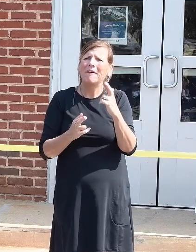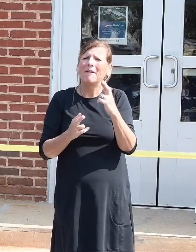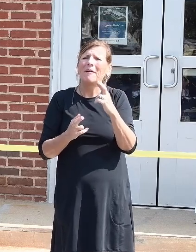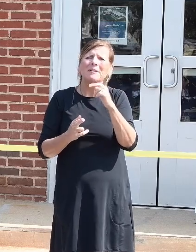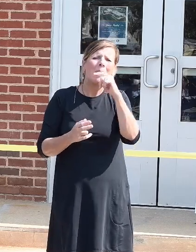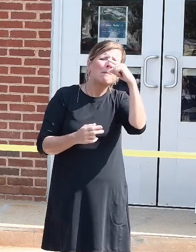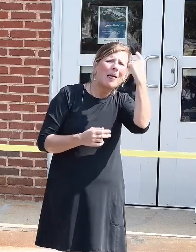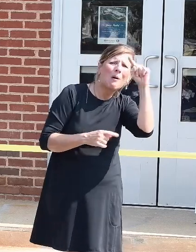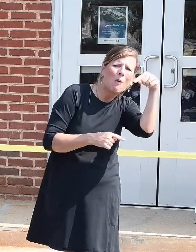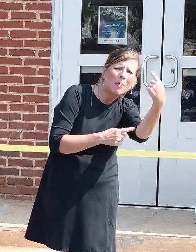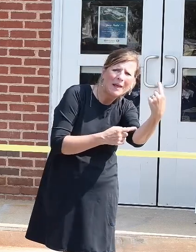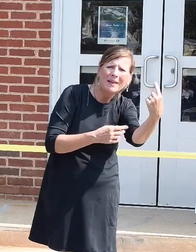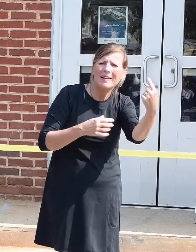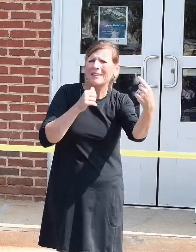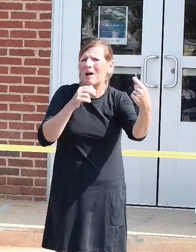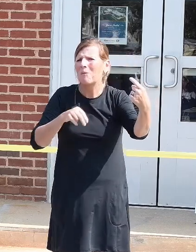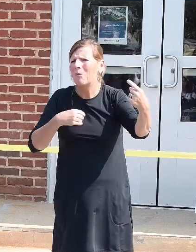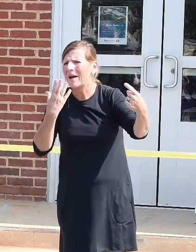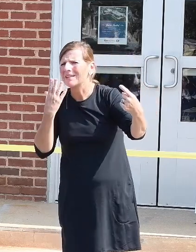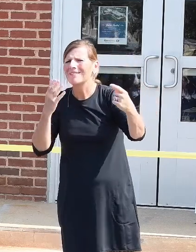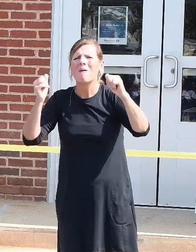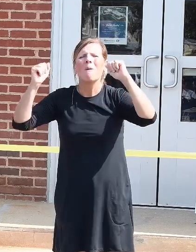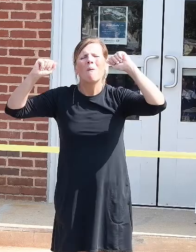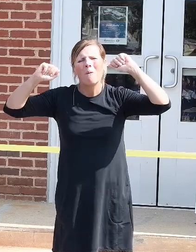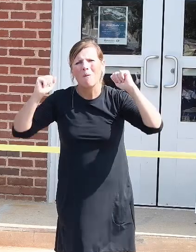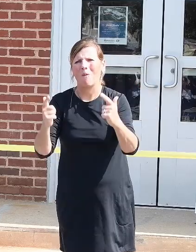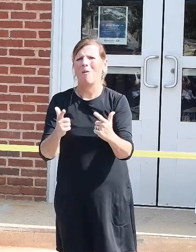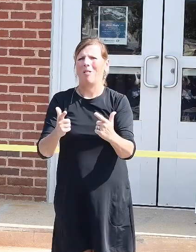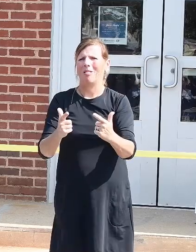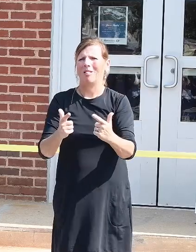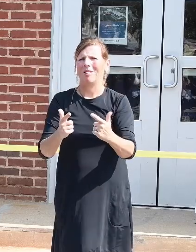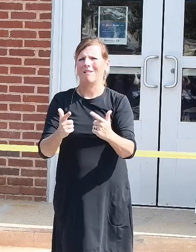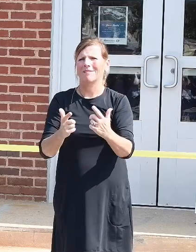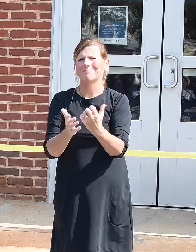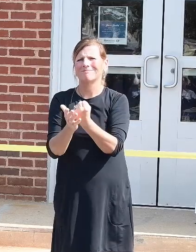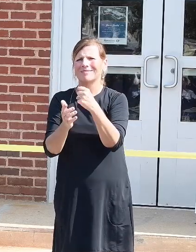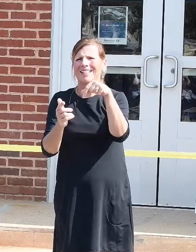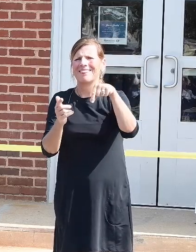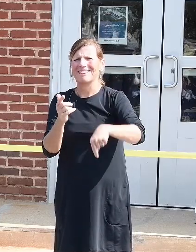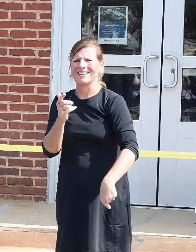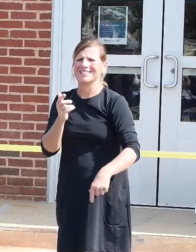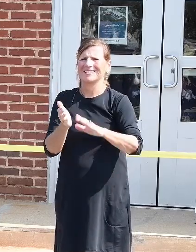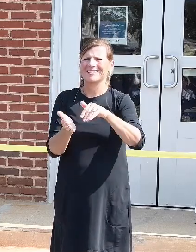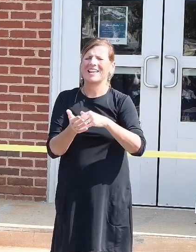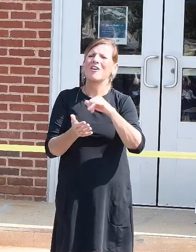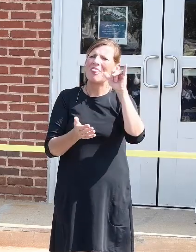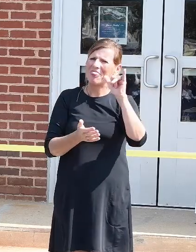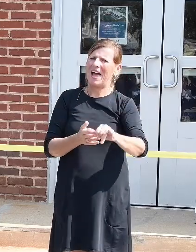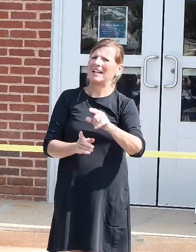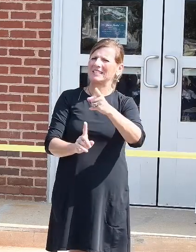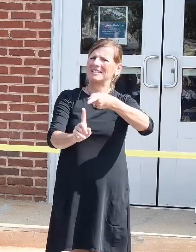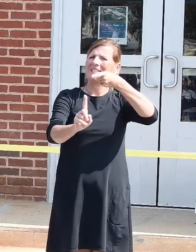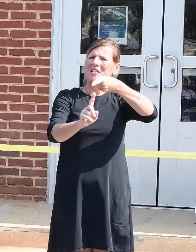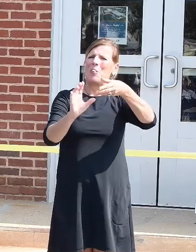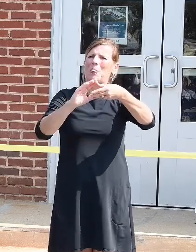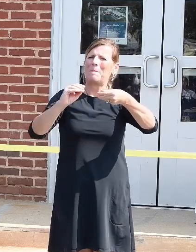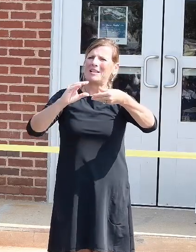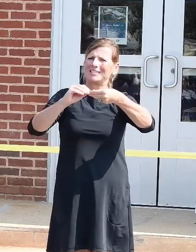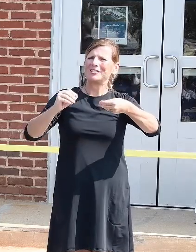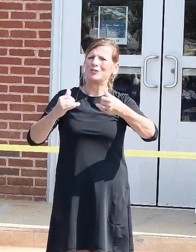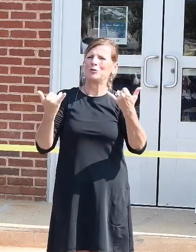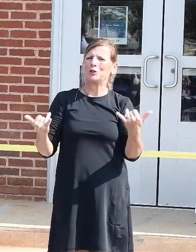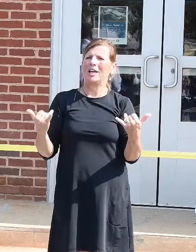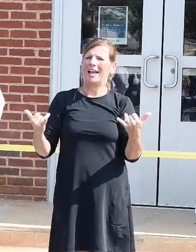by whites, by everyone. And that's what we want to, the message we want to send today. Thank you for your time.